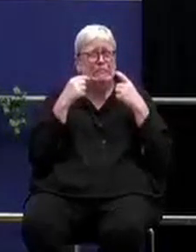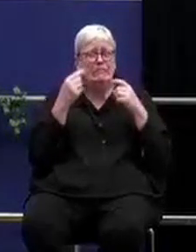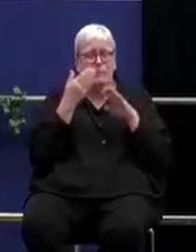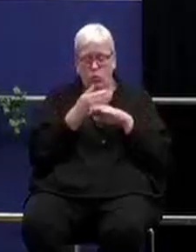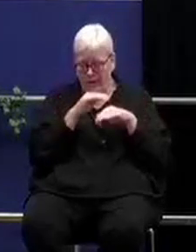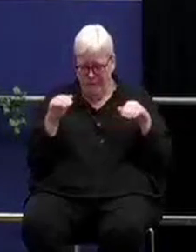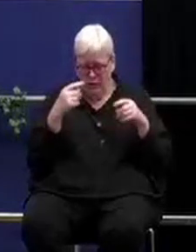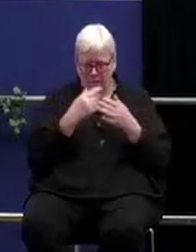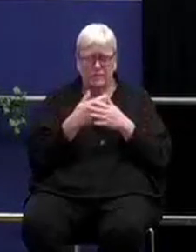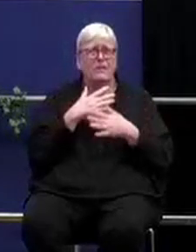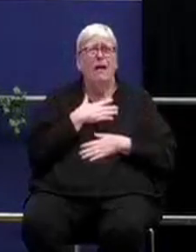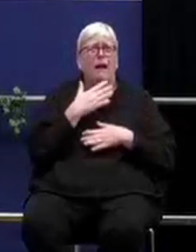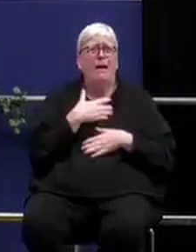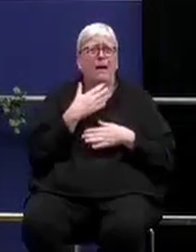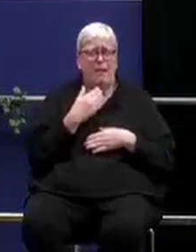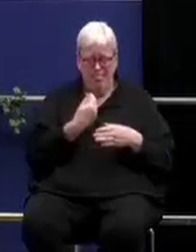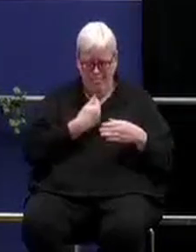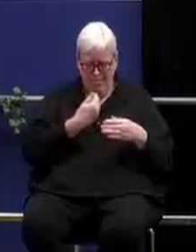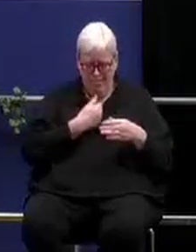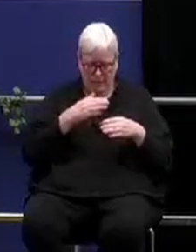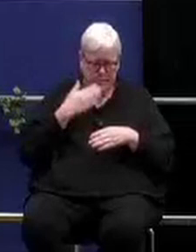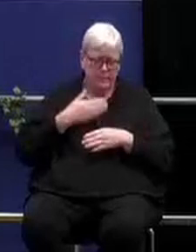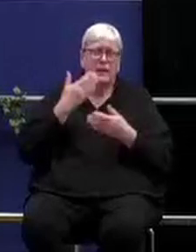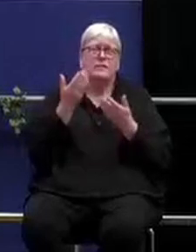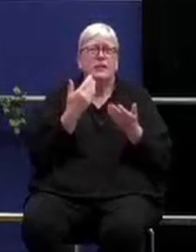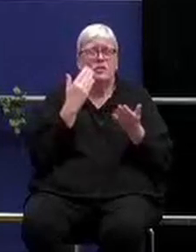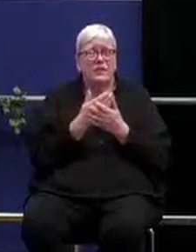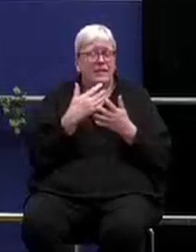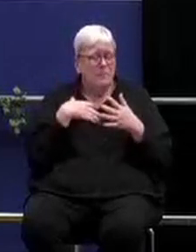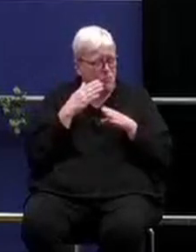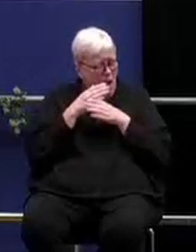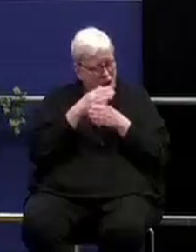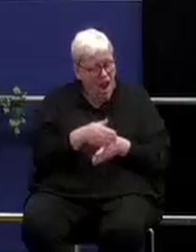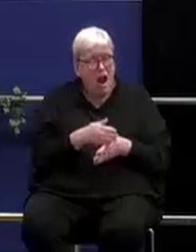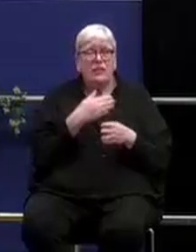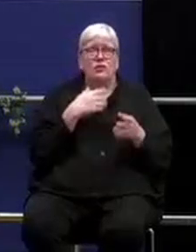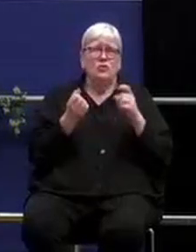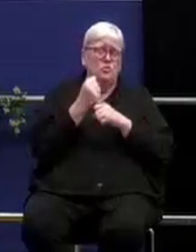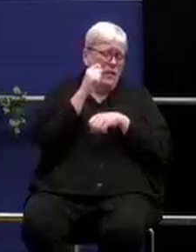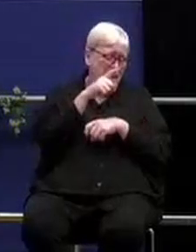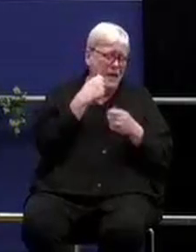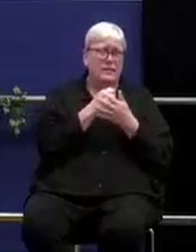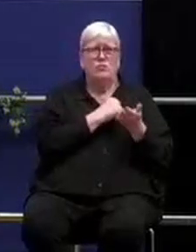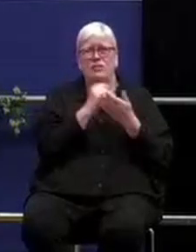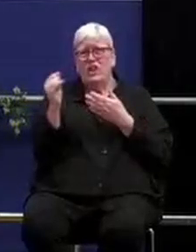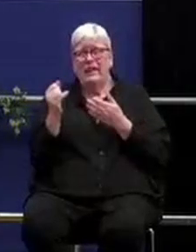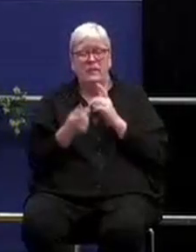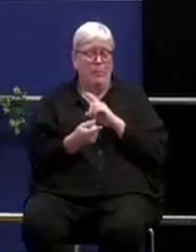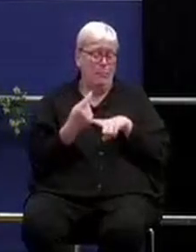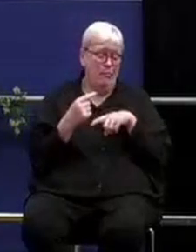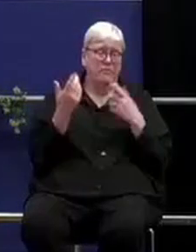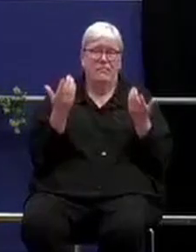because I think you're kind of in sniffing distance of this thing that you've been really working hard to get. And that's how close it comes. You know,